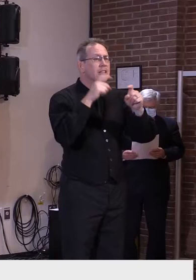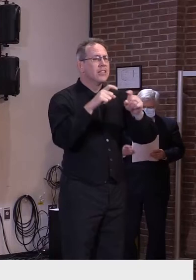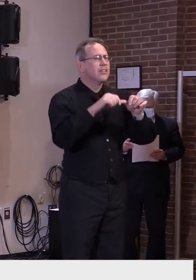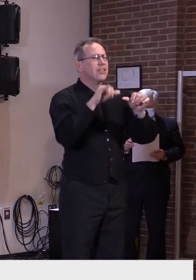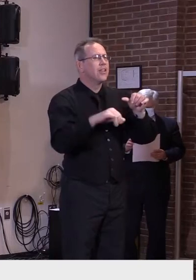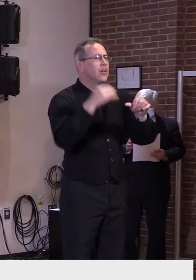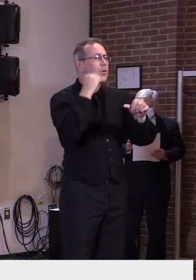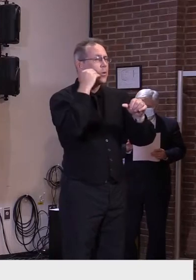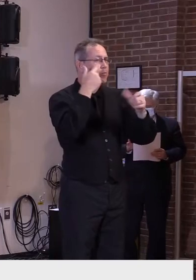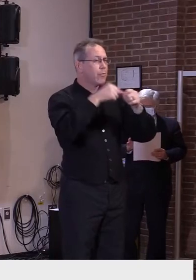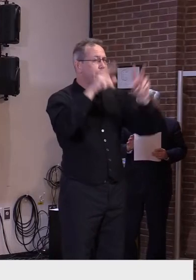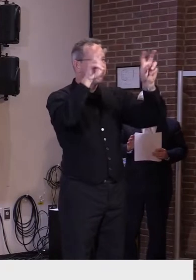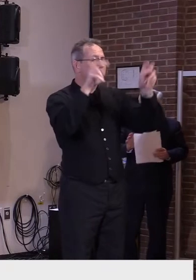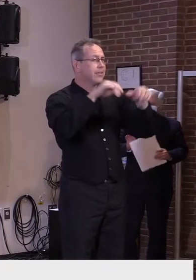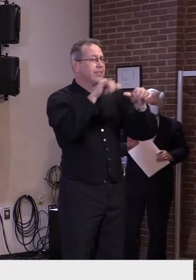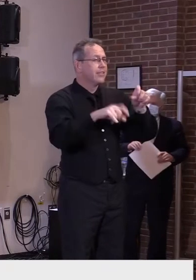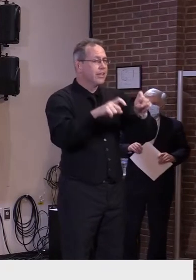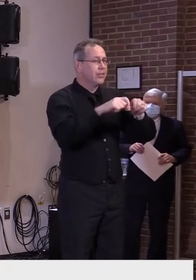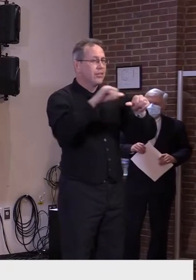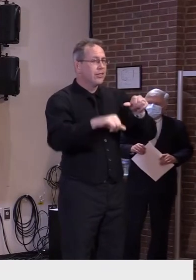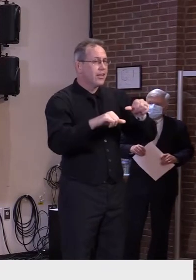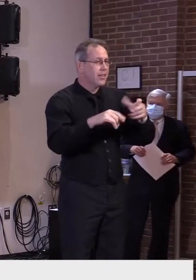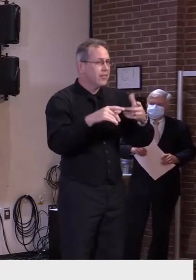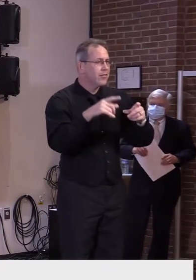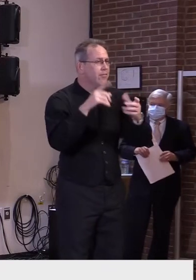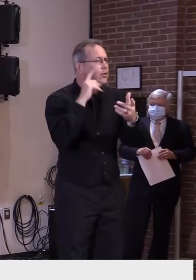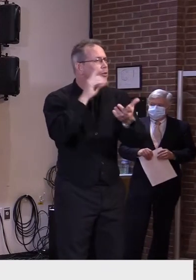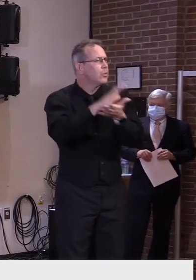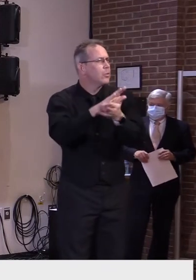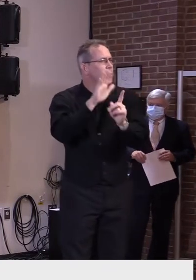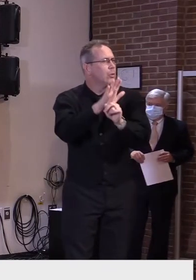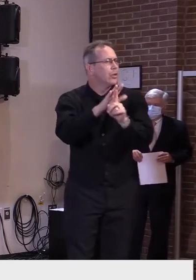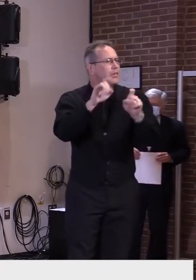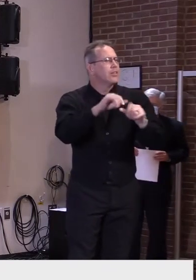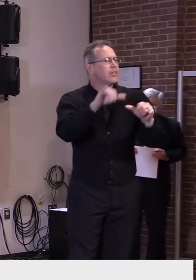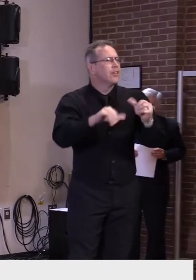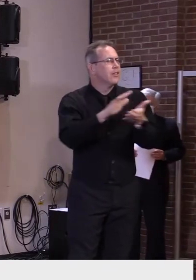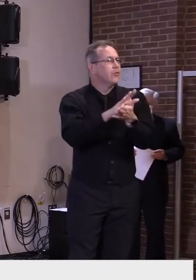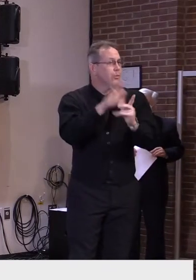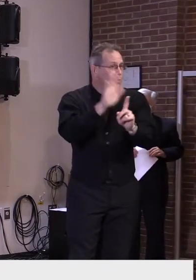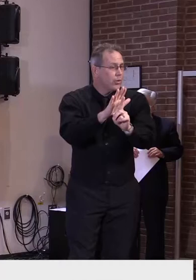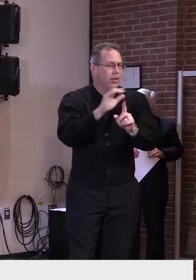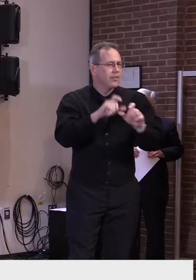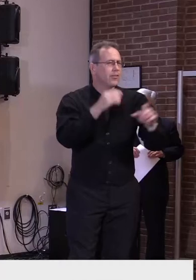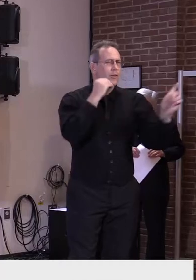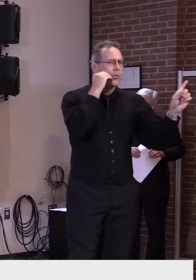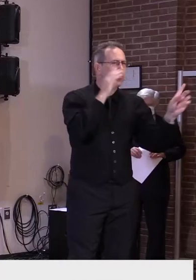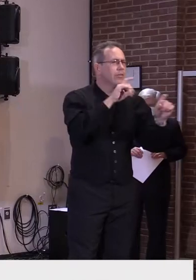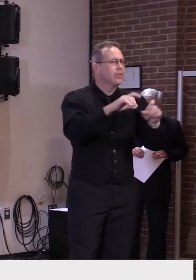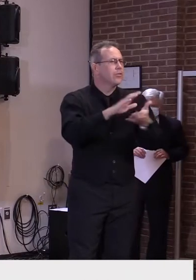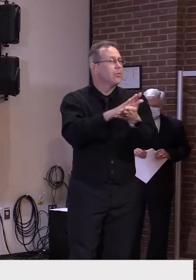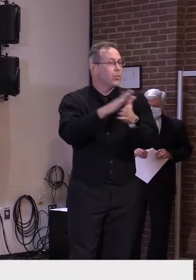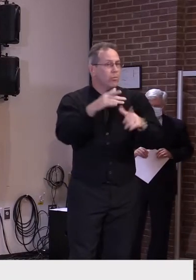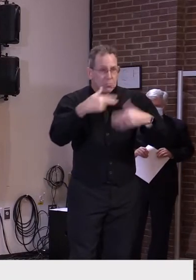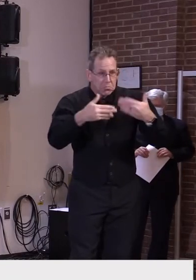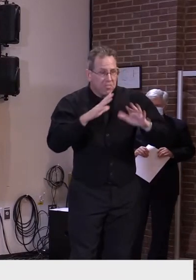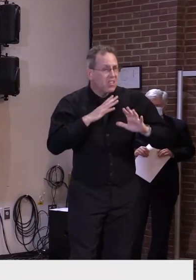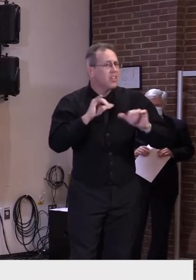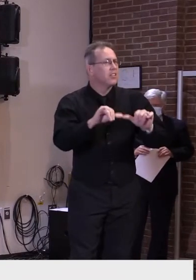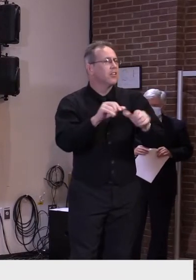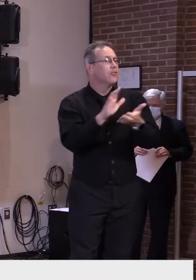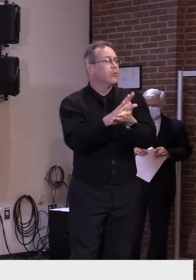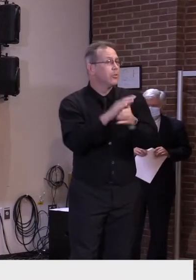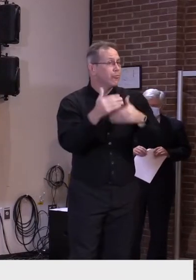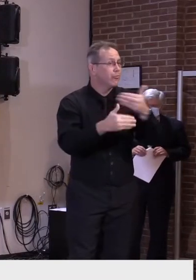is a part of a larger testing strategy we call response testing, which is focused on putting our testing capacity at the school level